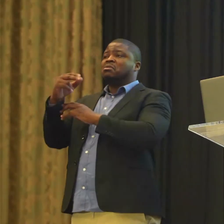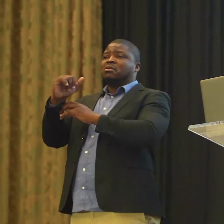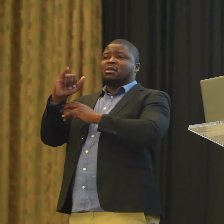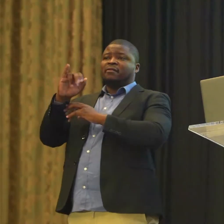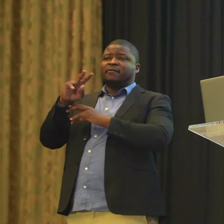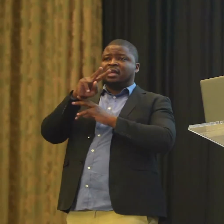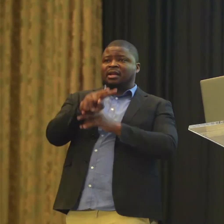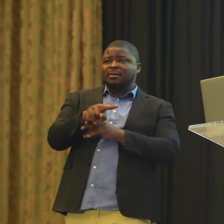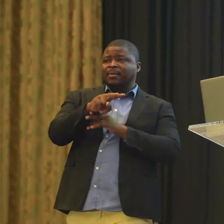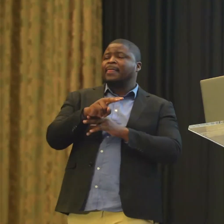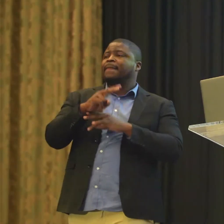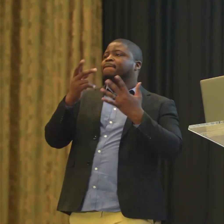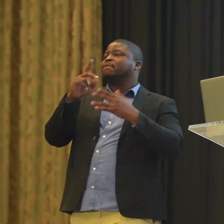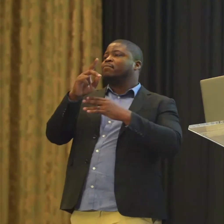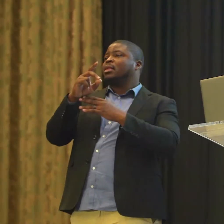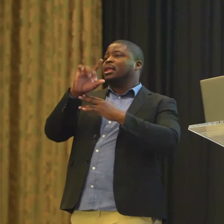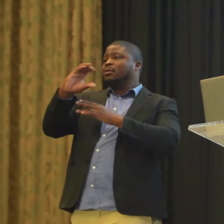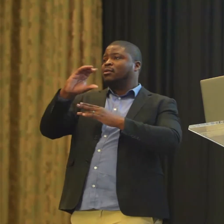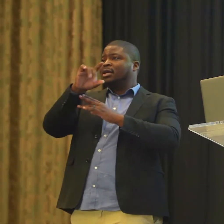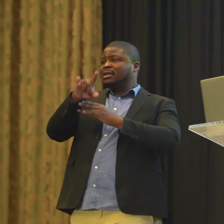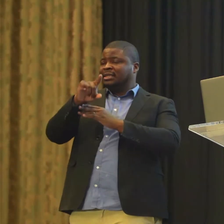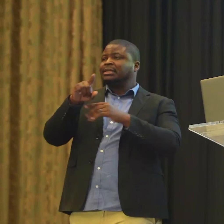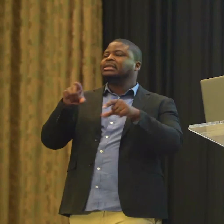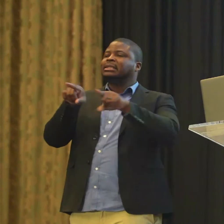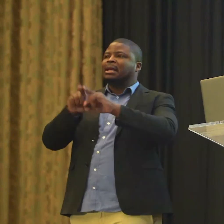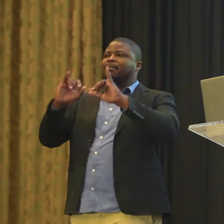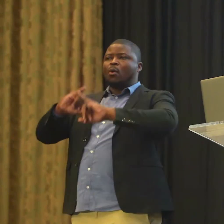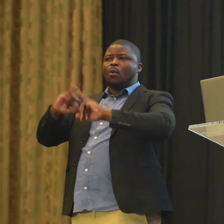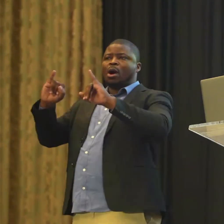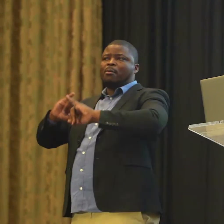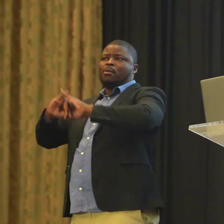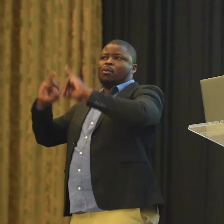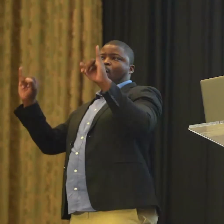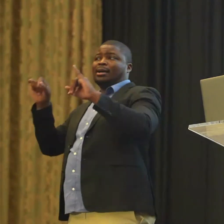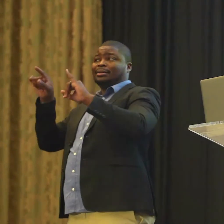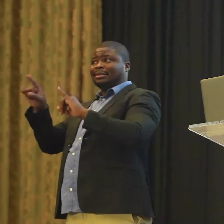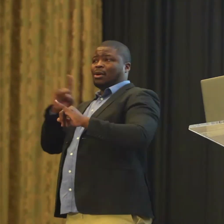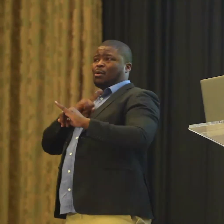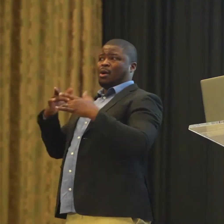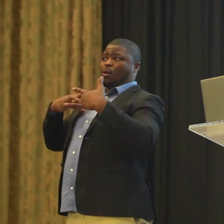hepatitis C is also massive and really very, very worrying.